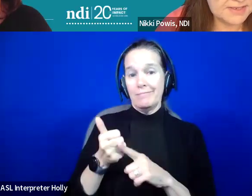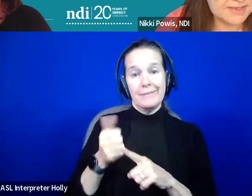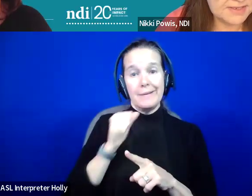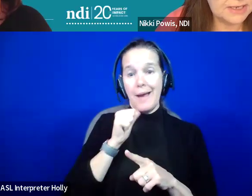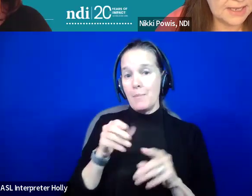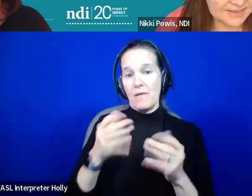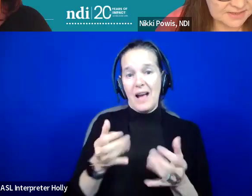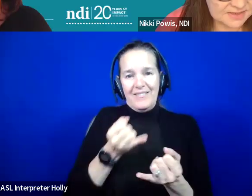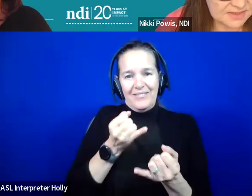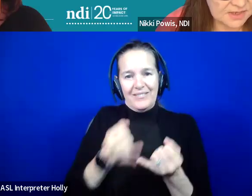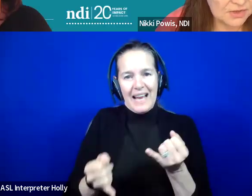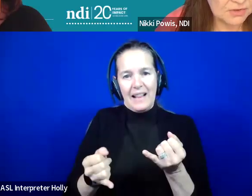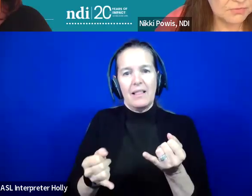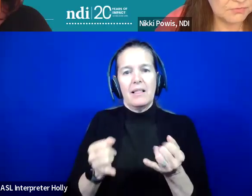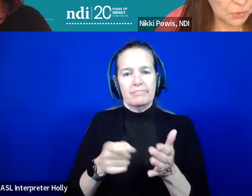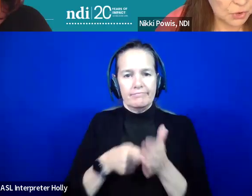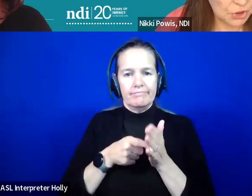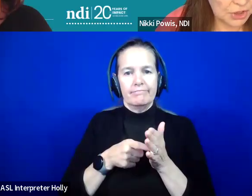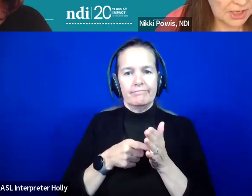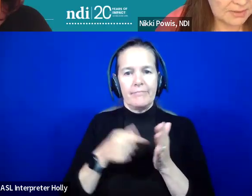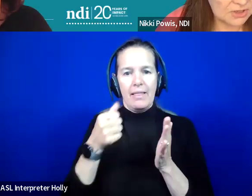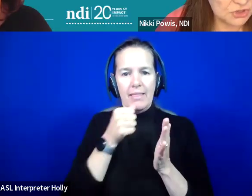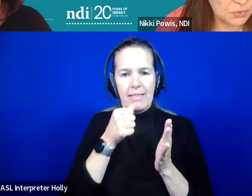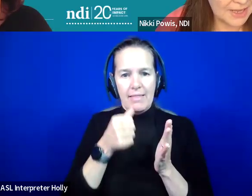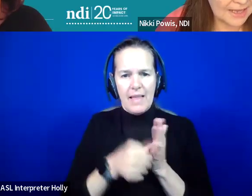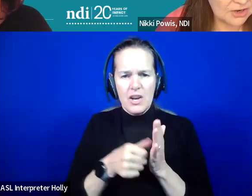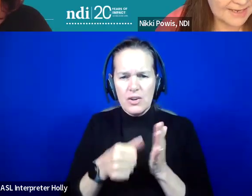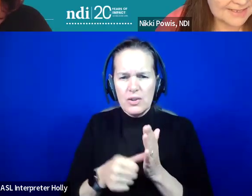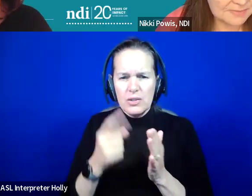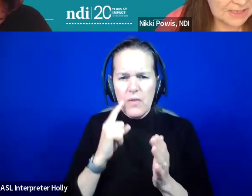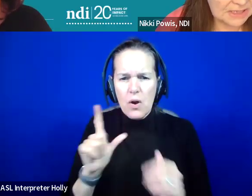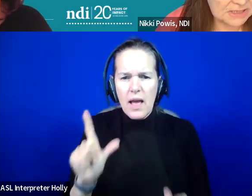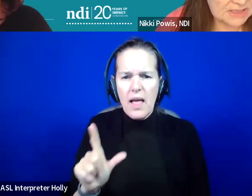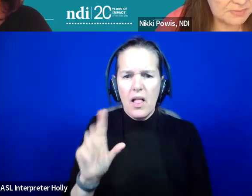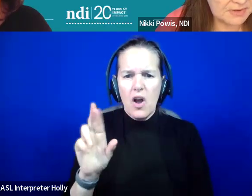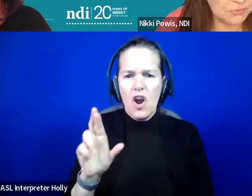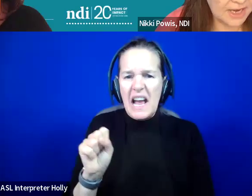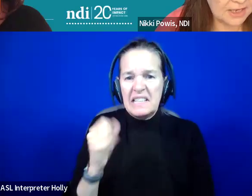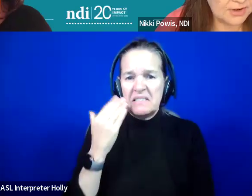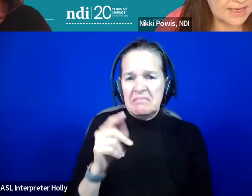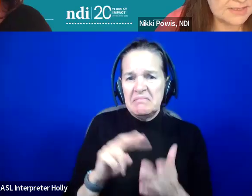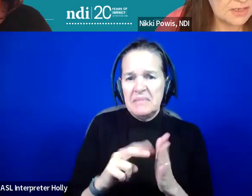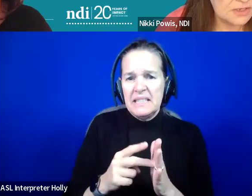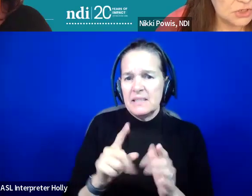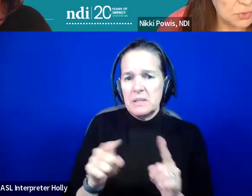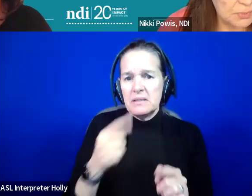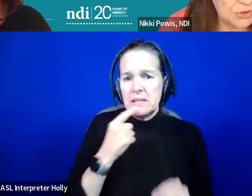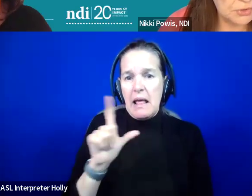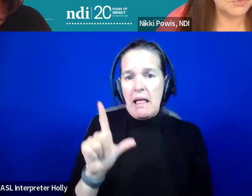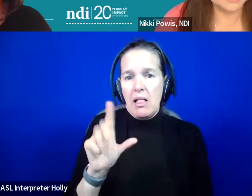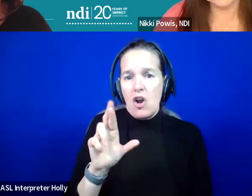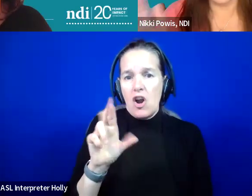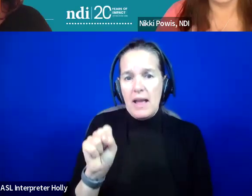final necessary letters for, I'm not sure what LRS means, but for LRS